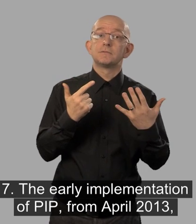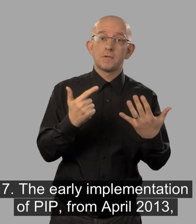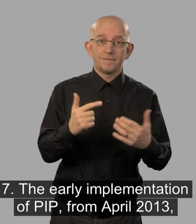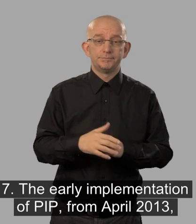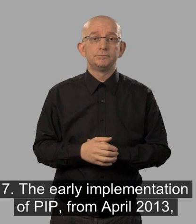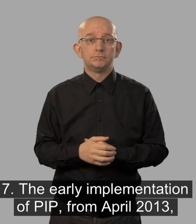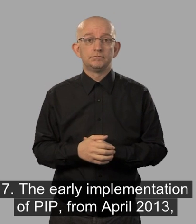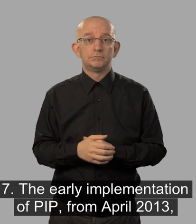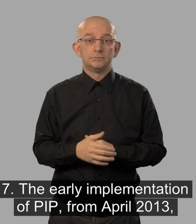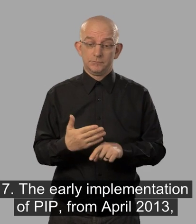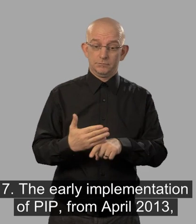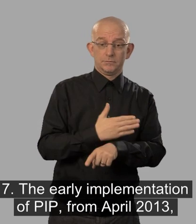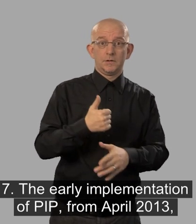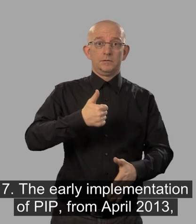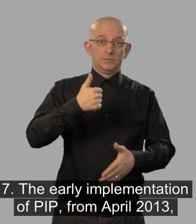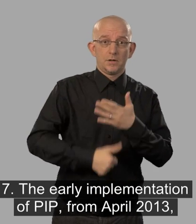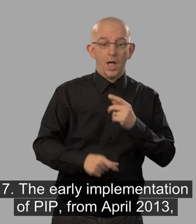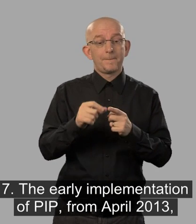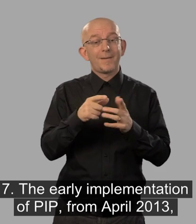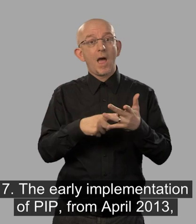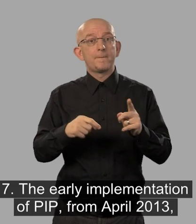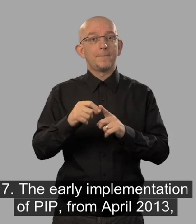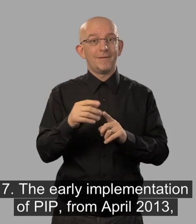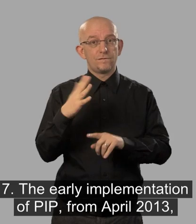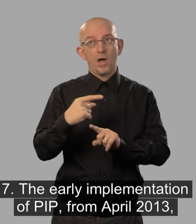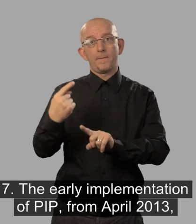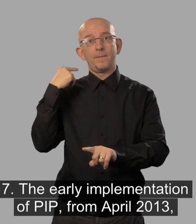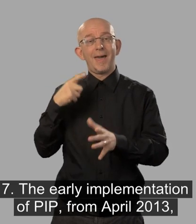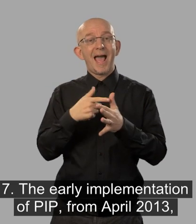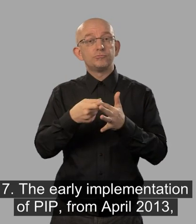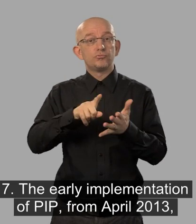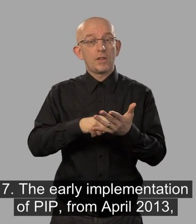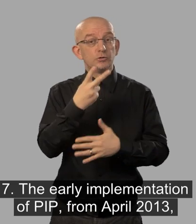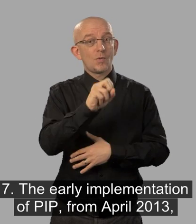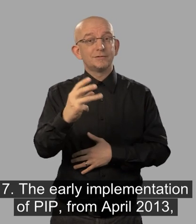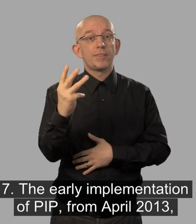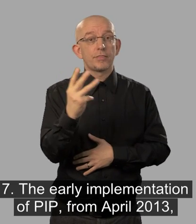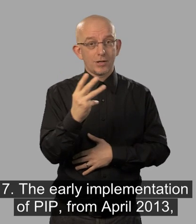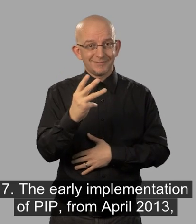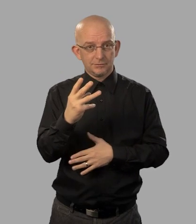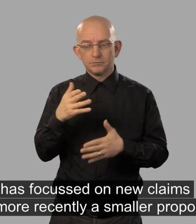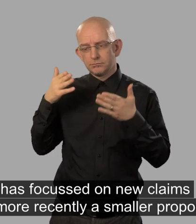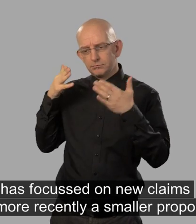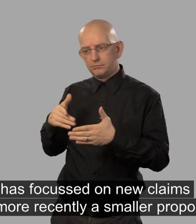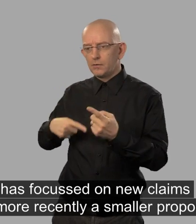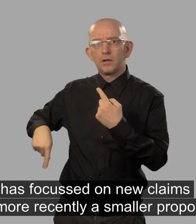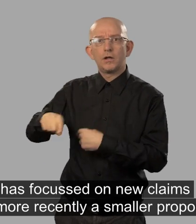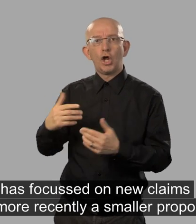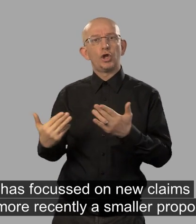7. The early implementation of PIP from April 2013 has focused on